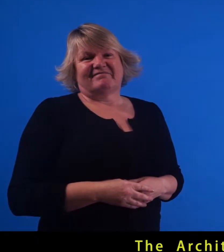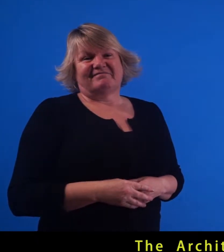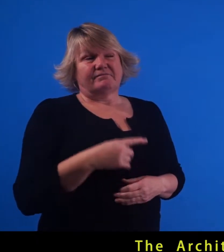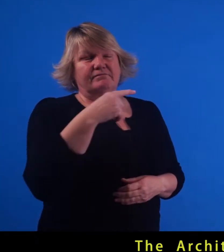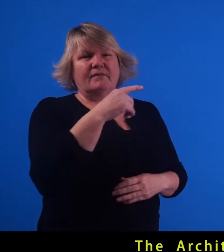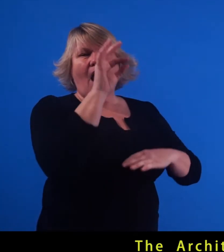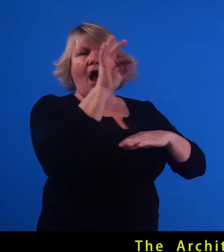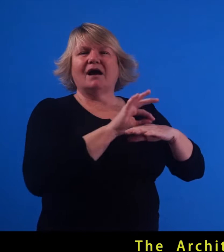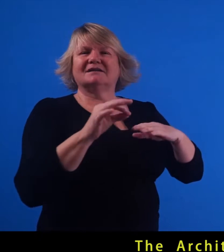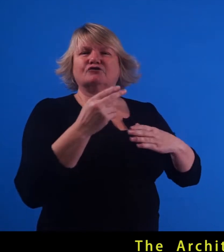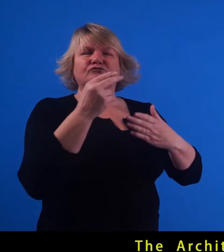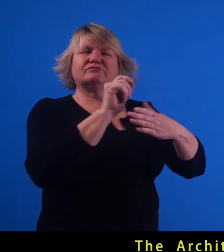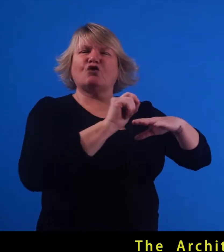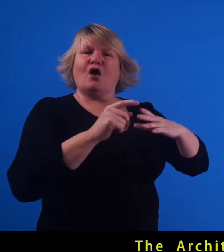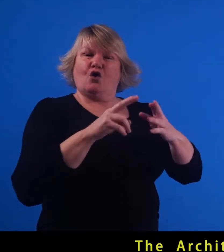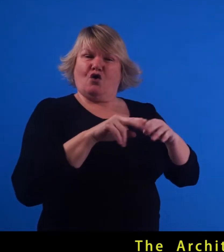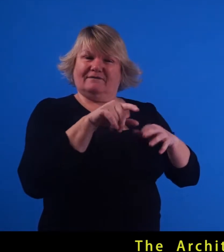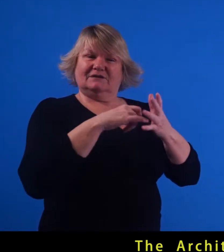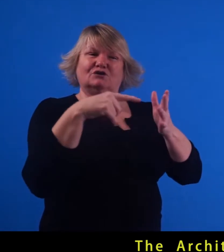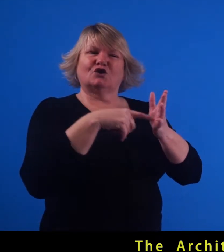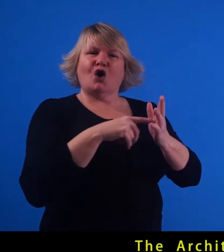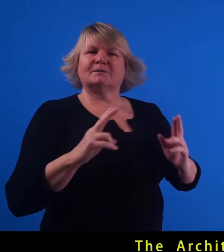The architect's drawing of the Scott Monument.